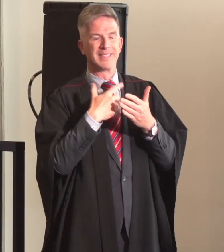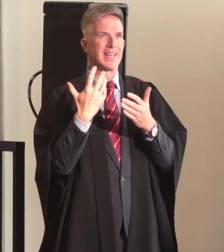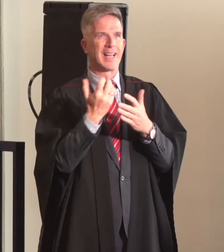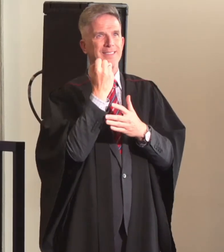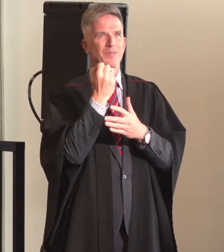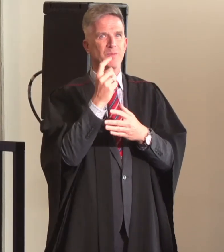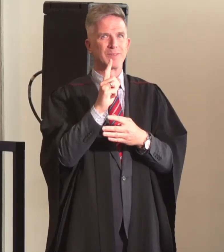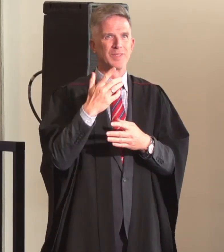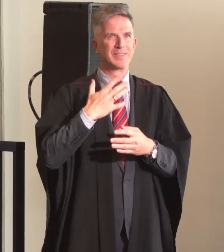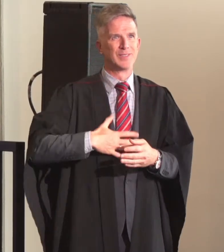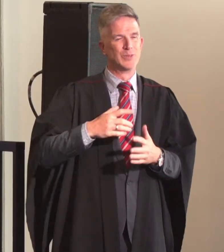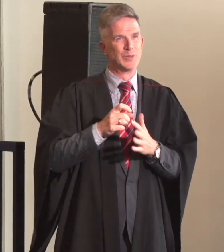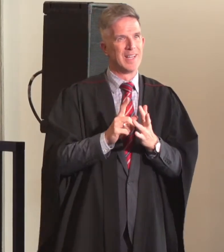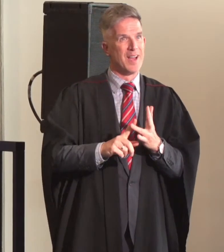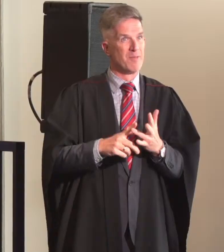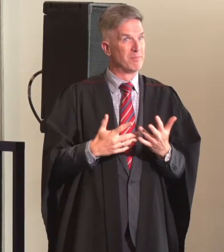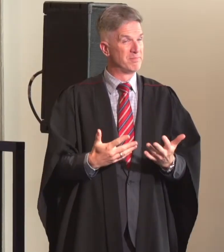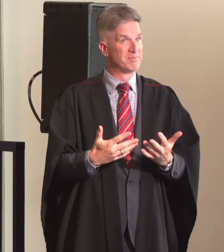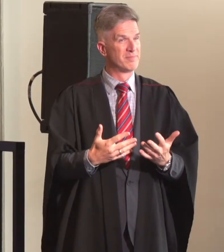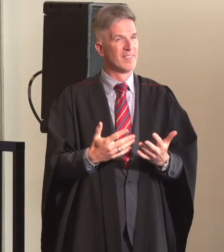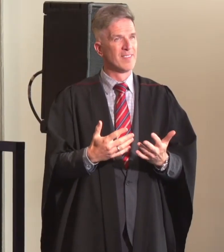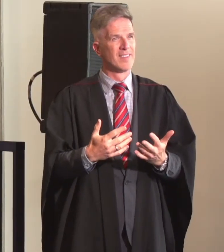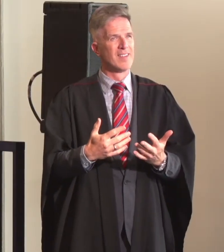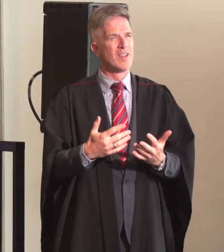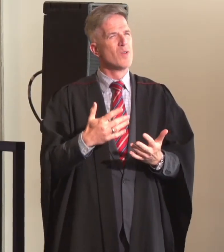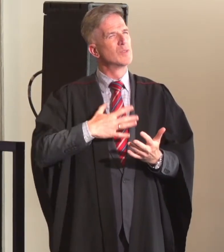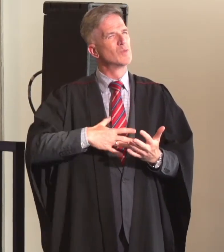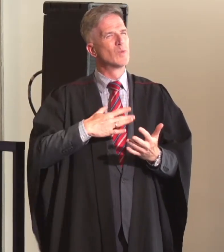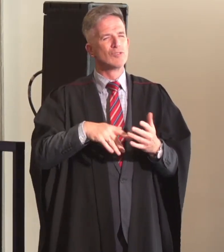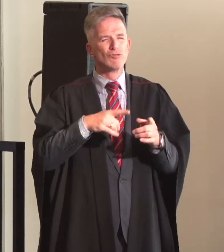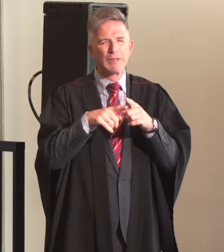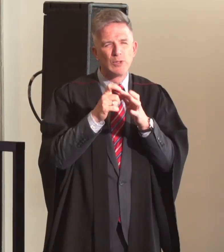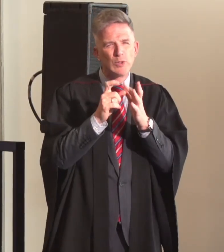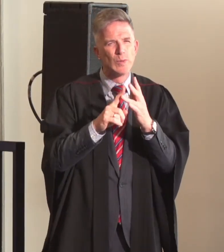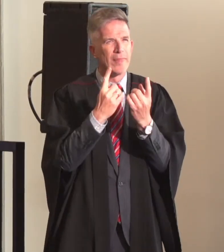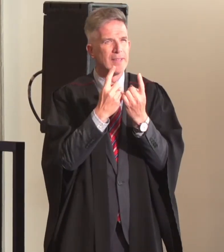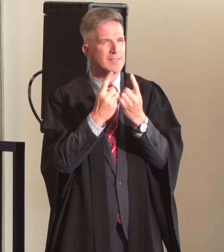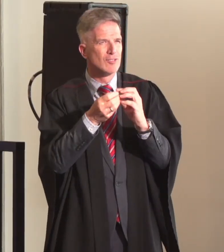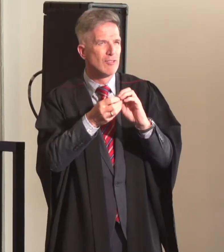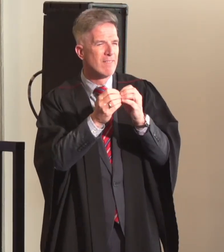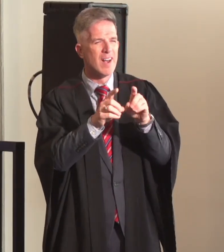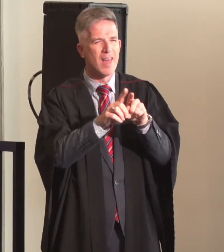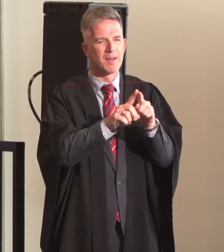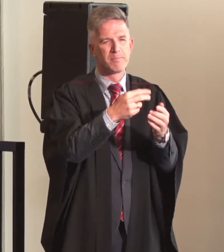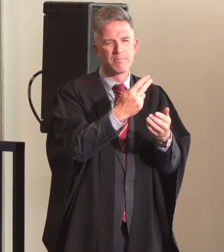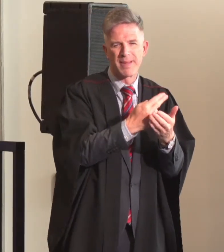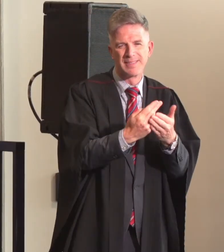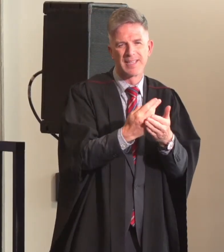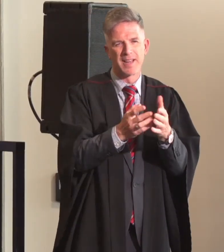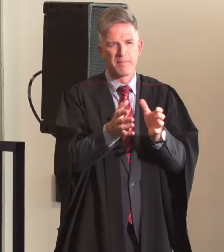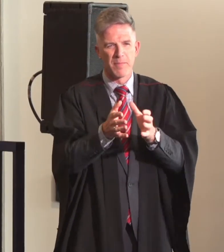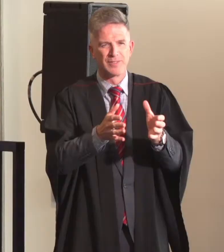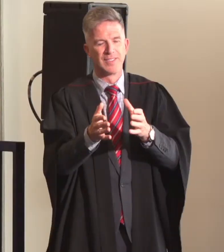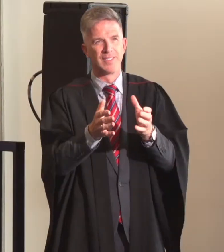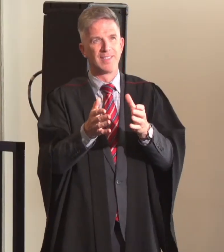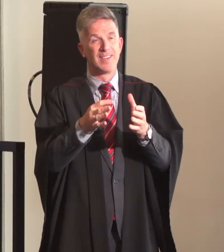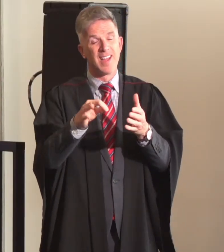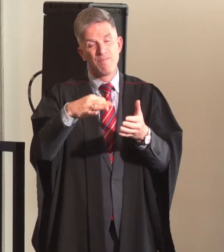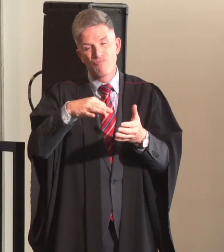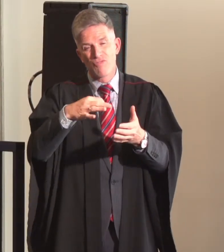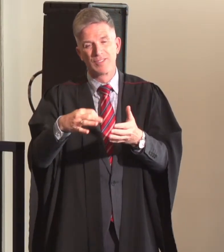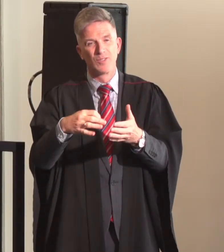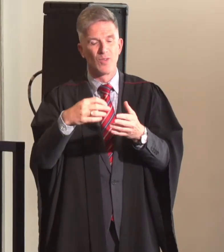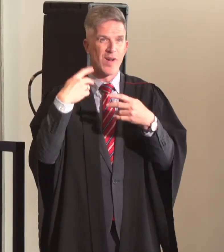different path right now. I've always loved to try new things creatively ever since I was young, whether that be painting, pottery, embroidery, or even